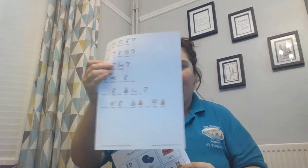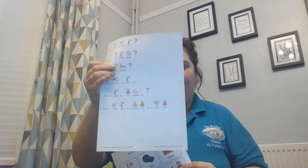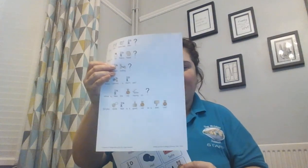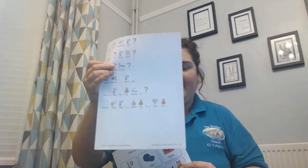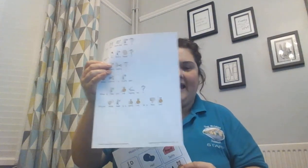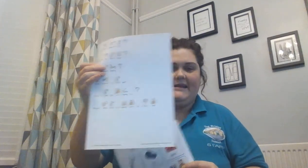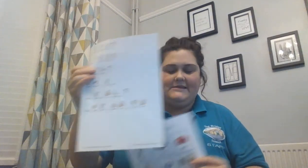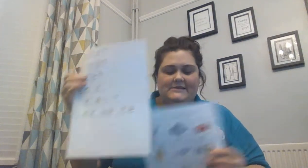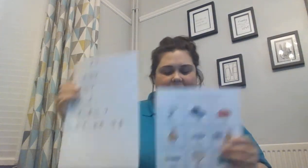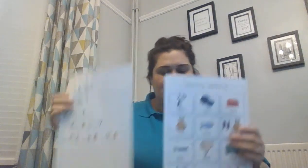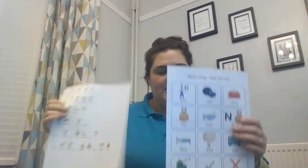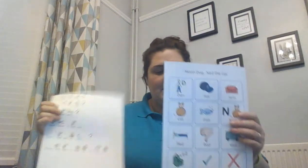at the end.